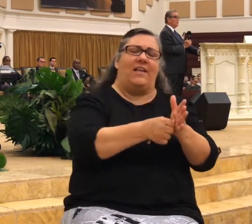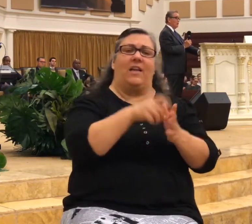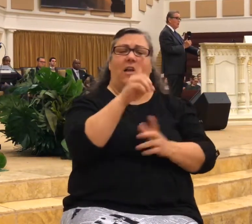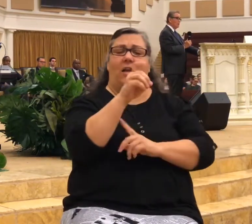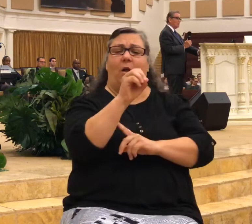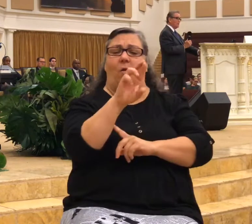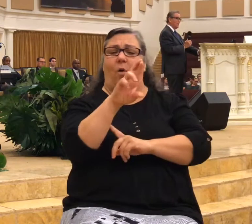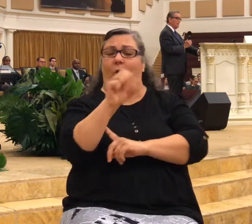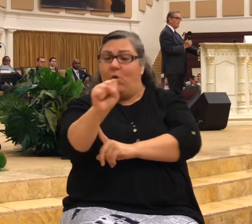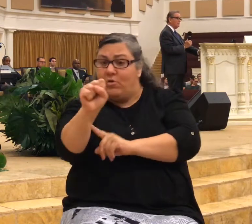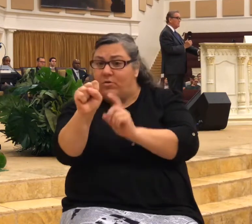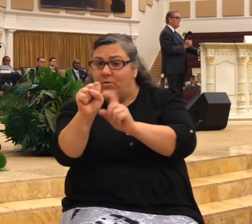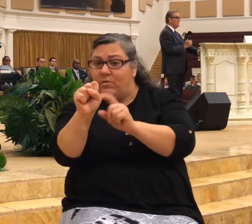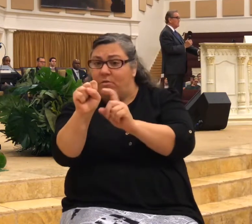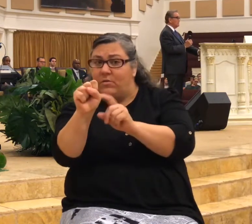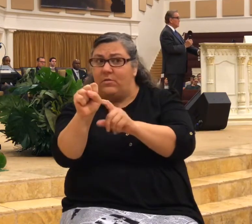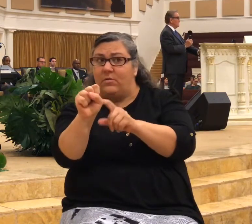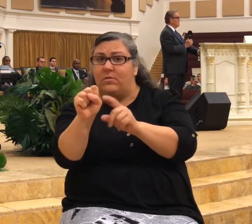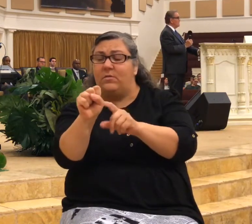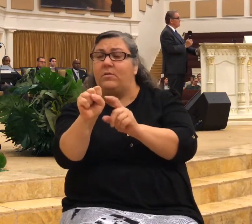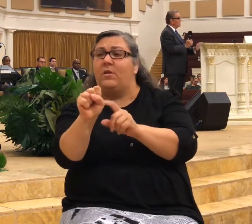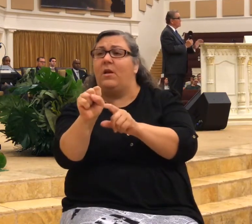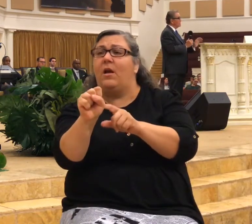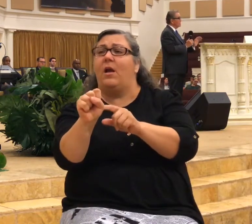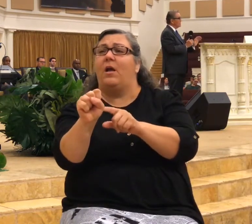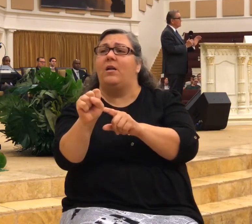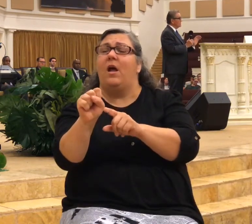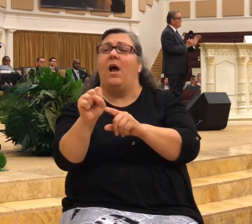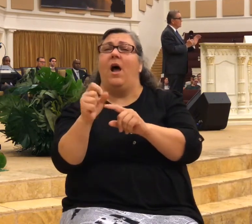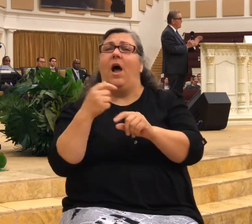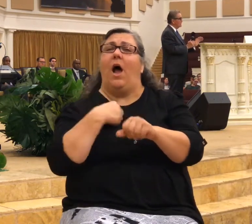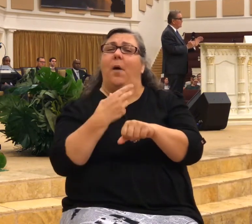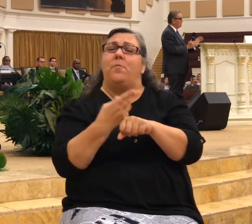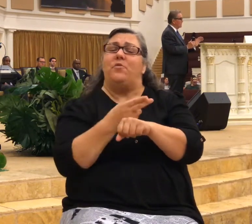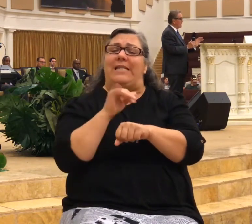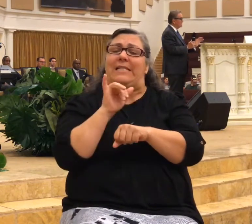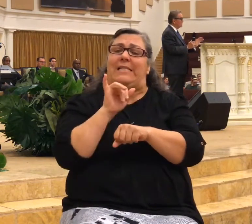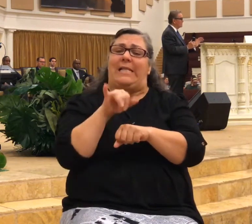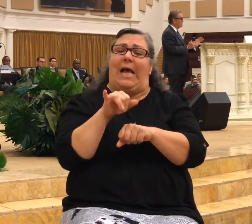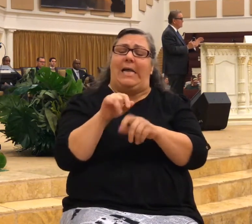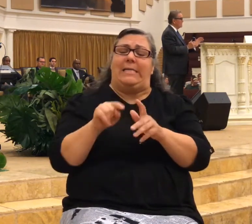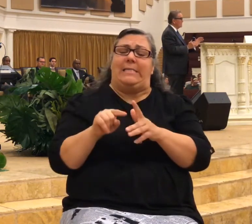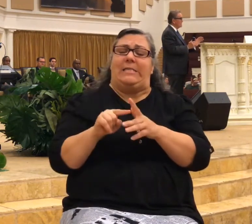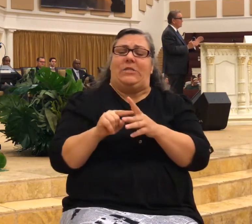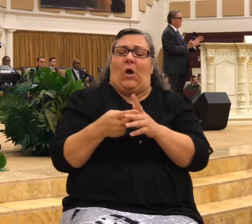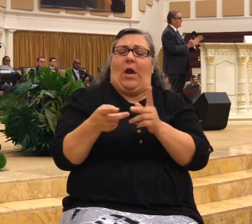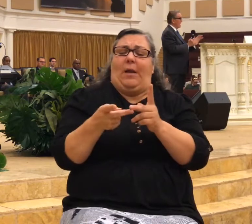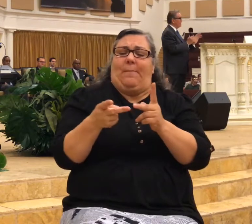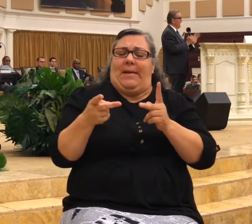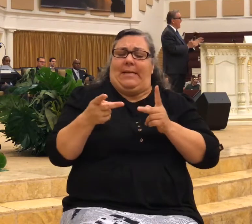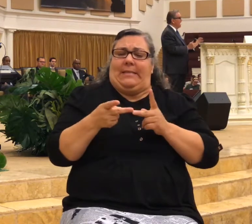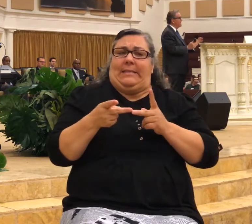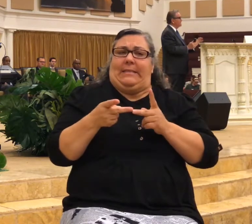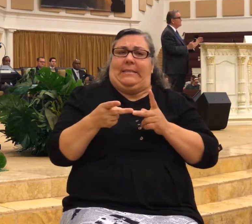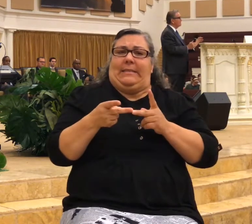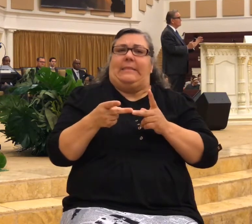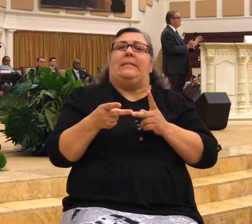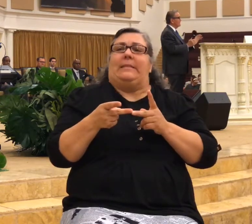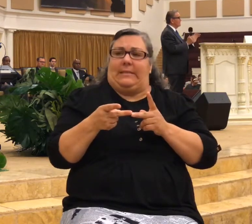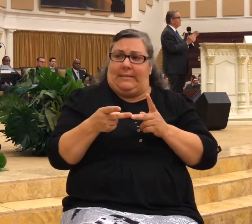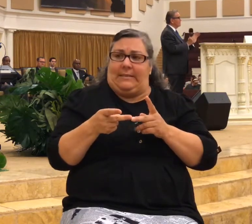of the word doors here, but I'm just using this as a launching place. Because I